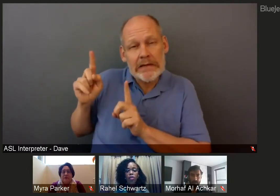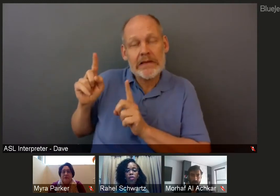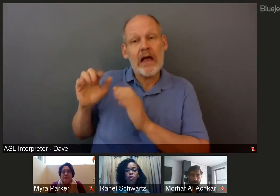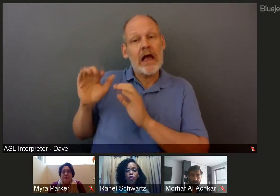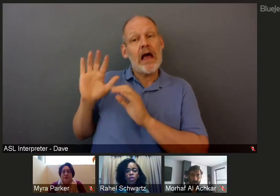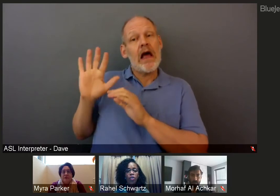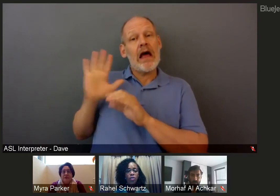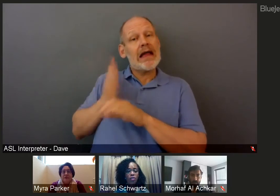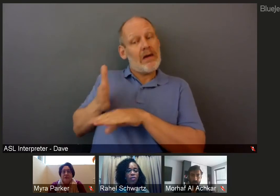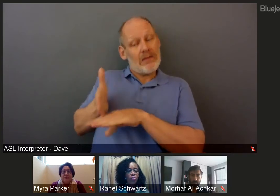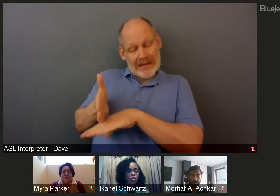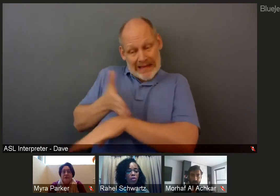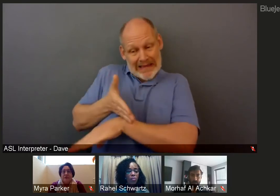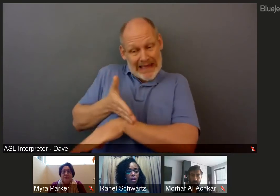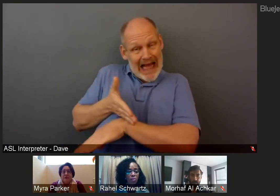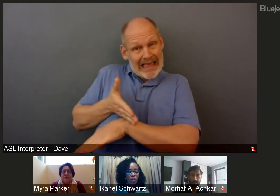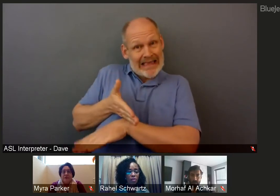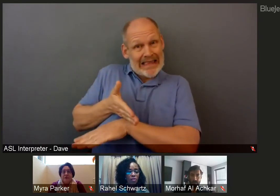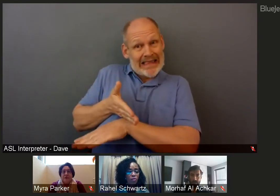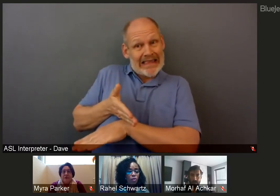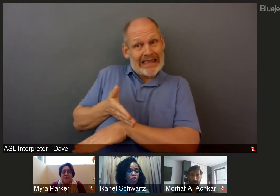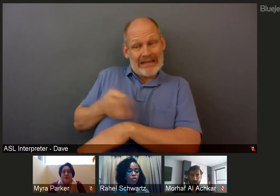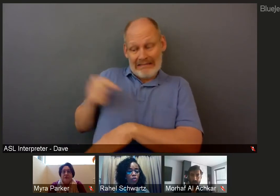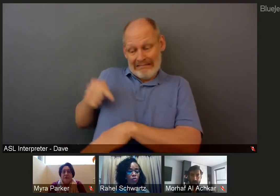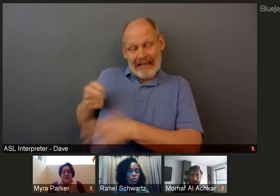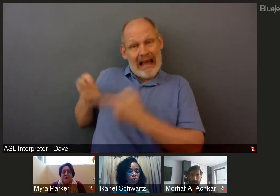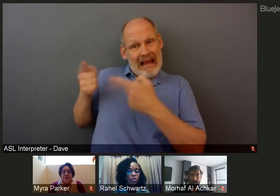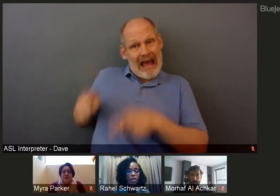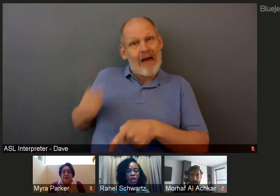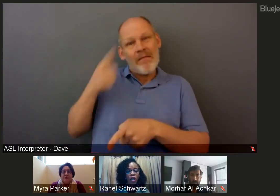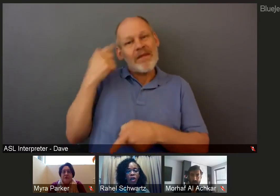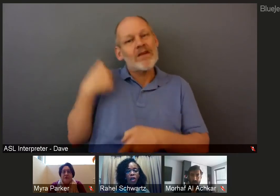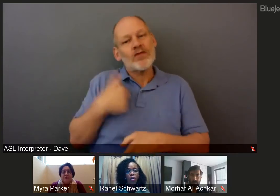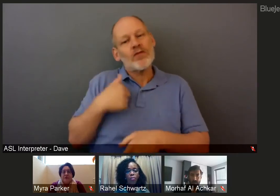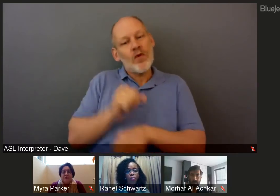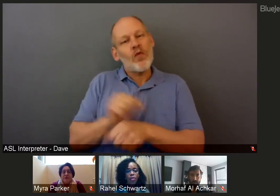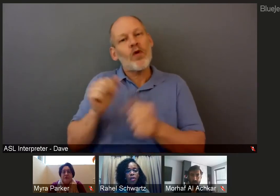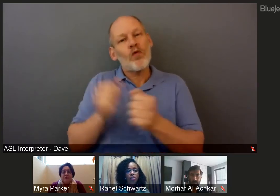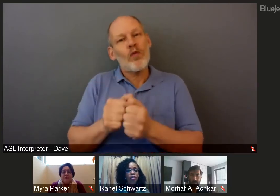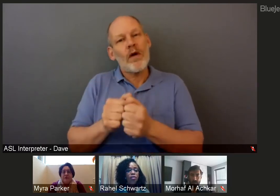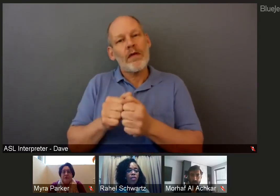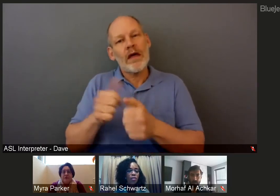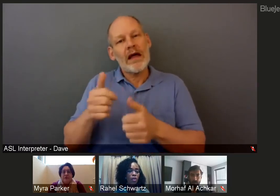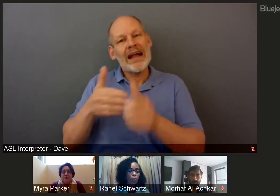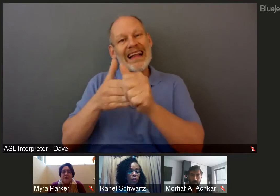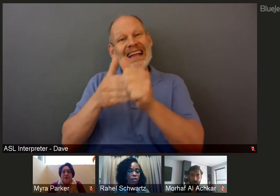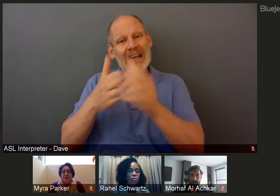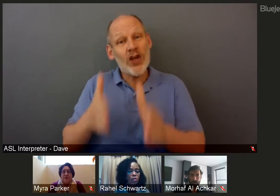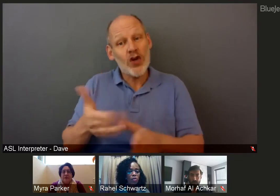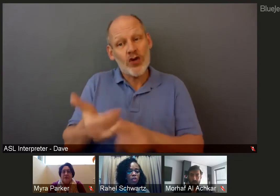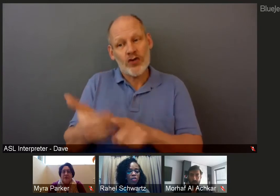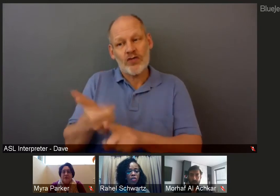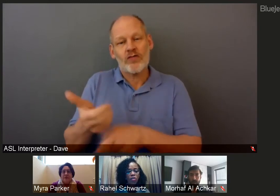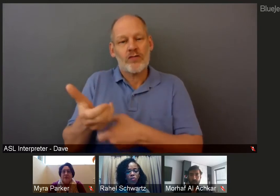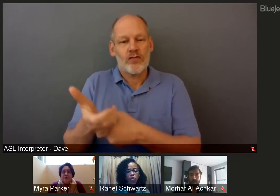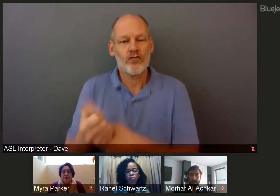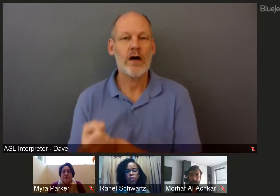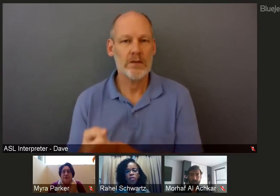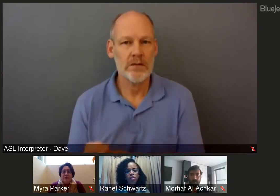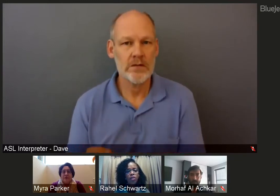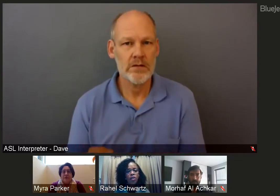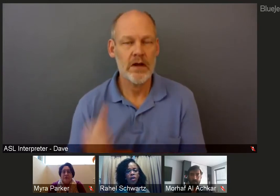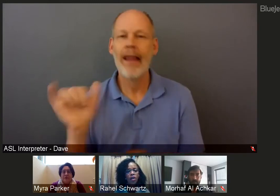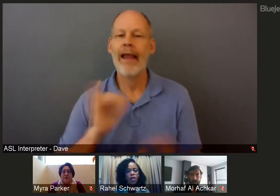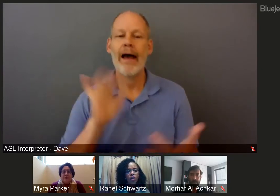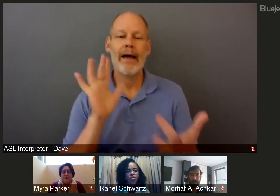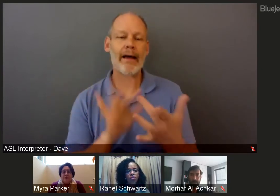with trusted community members, which includes like the Ethiopian Community Center. We've